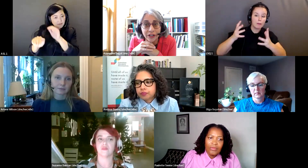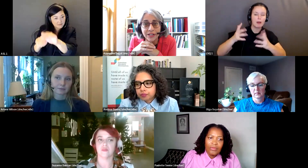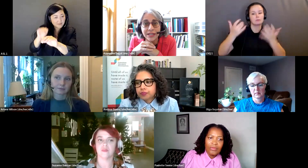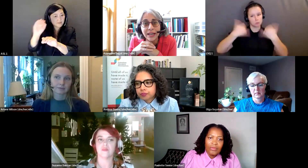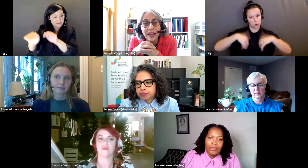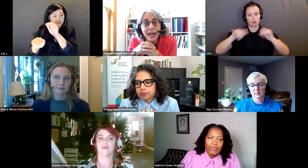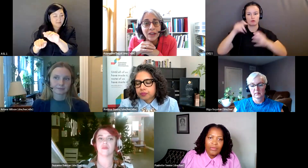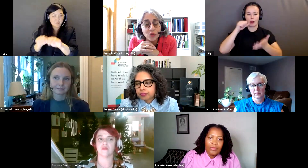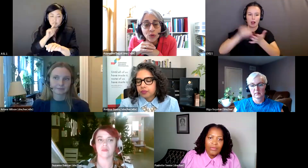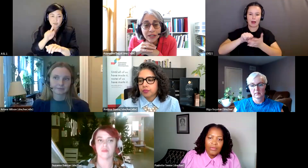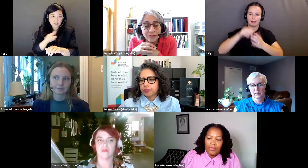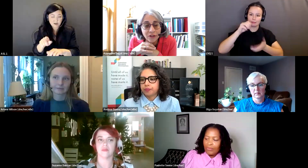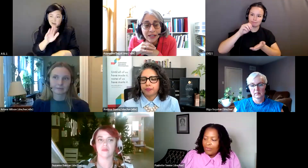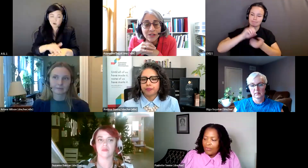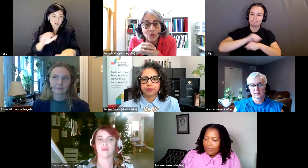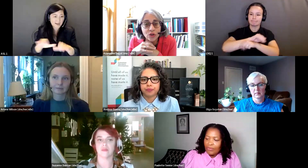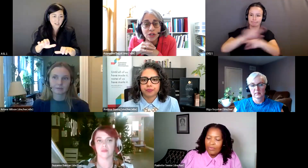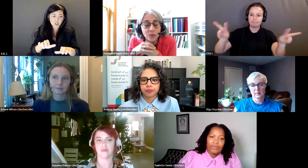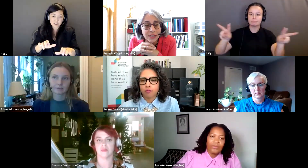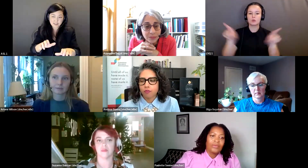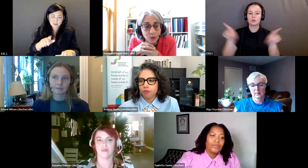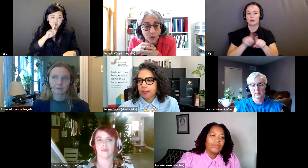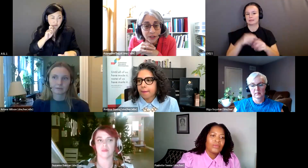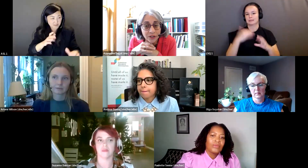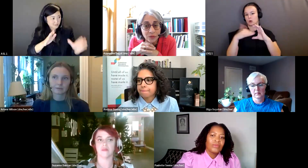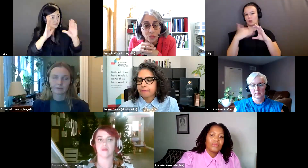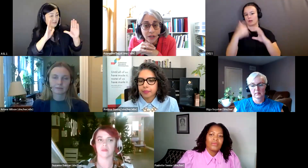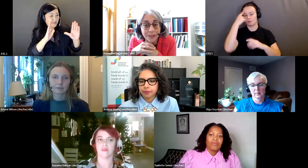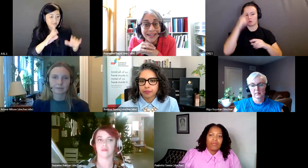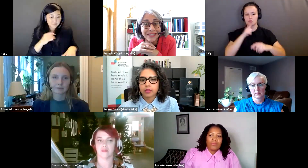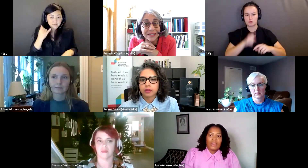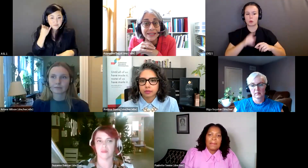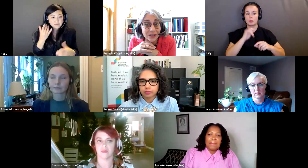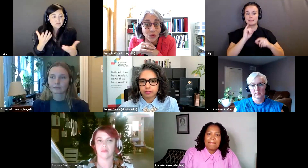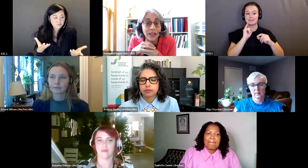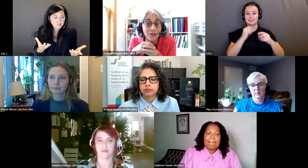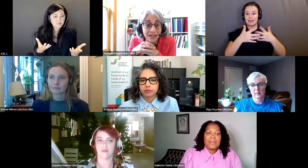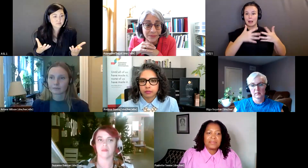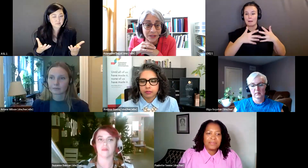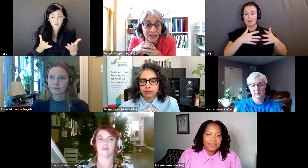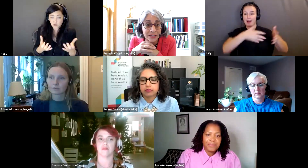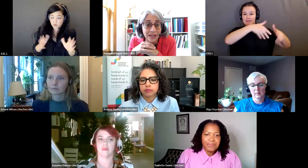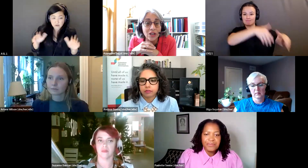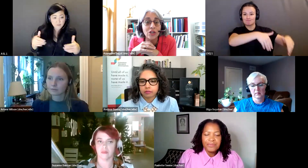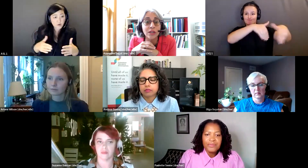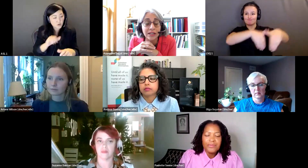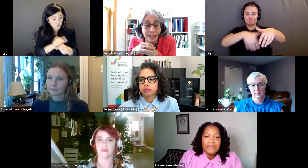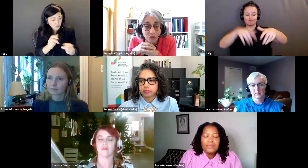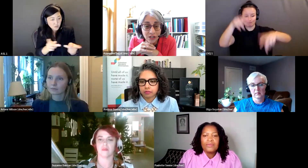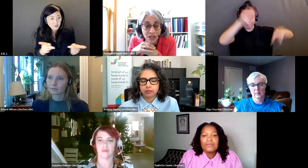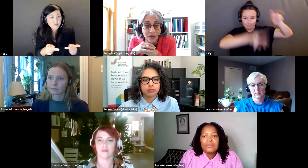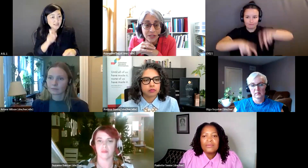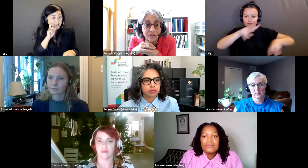are heard. If you want advice or you want to support work on workplace sexual harassment, you